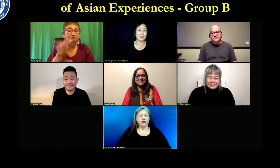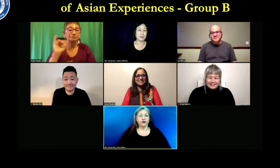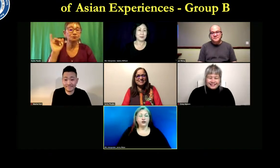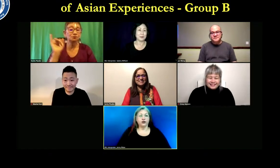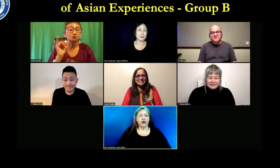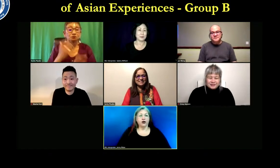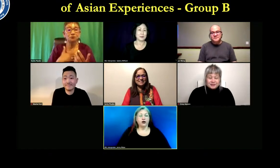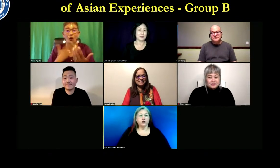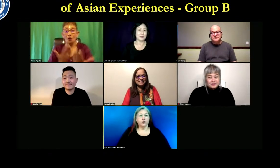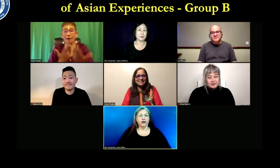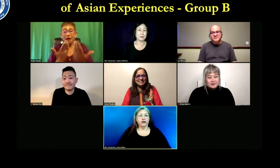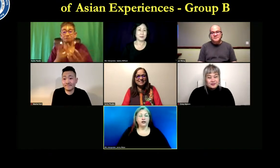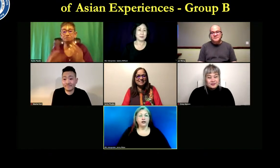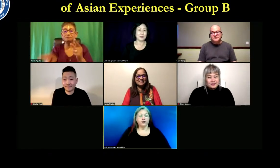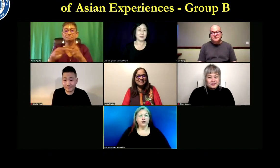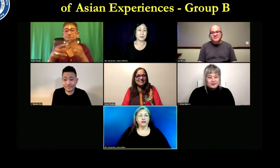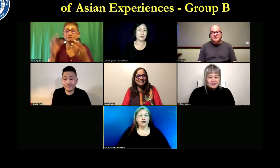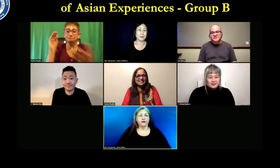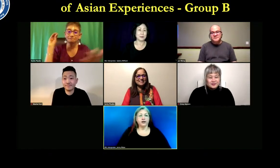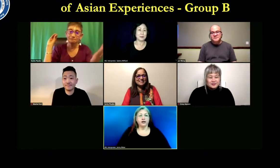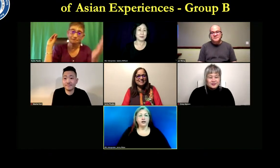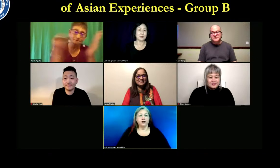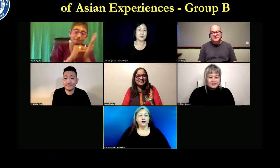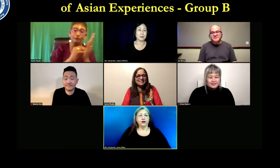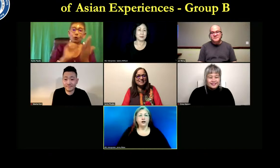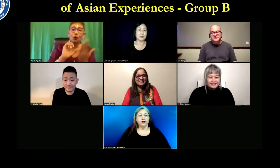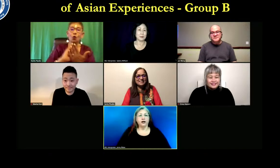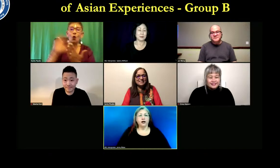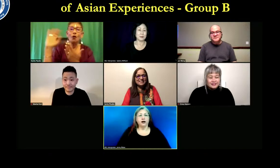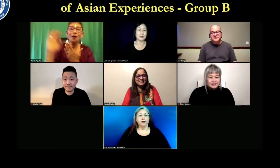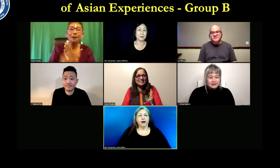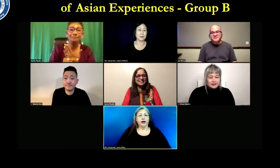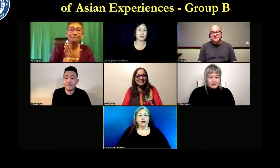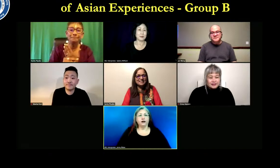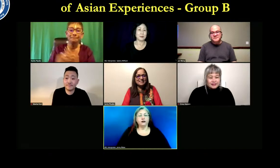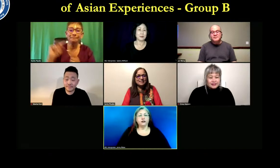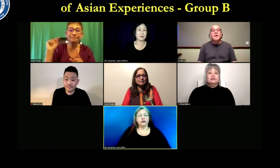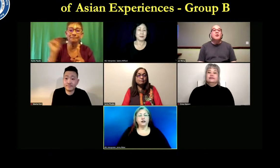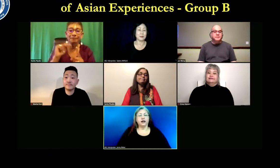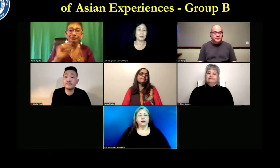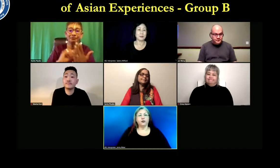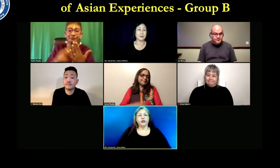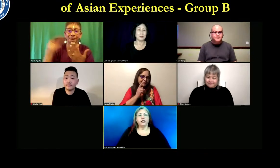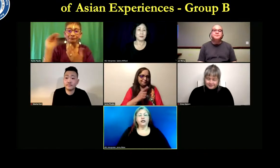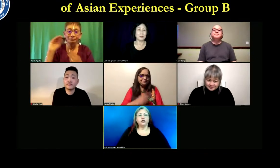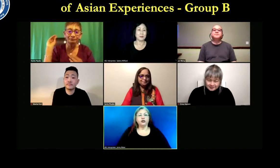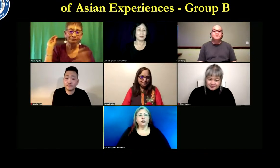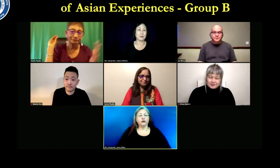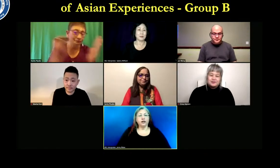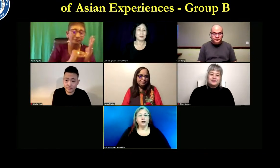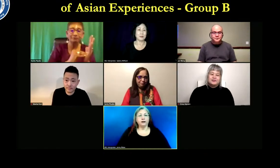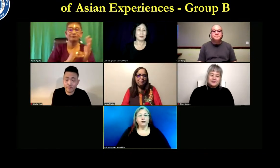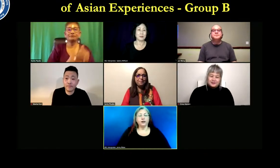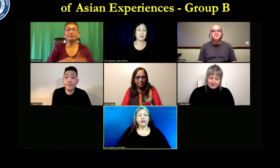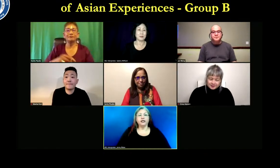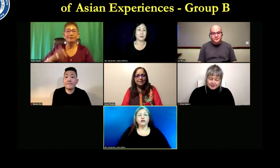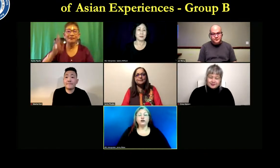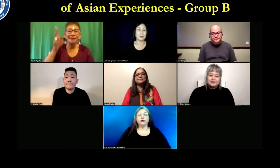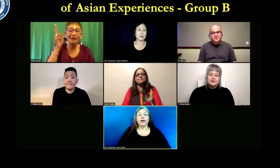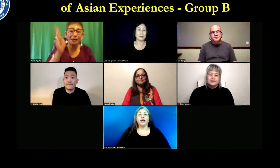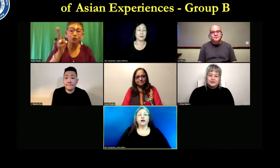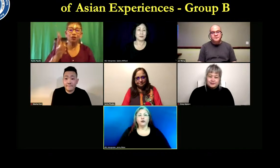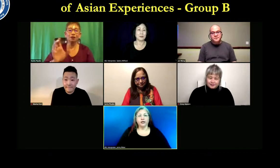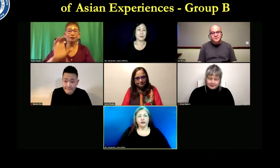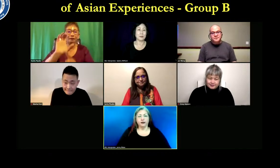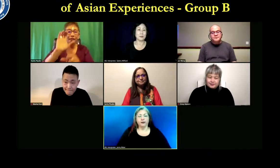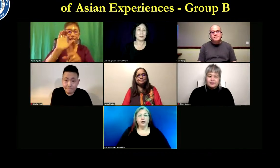Very true. I also wanted to input something here about putting it into your curriculum, putting it into